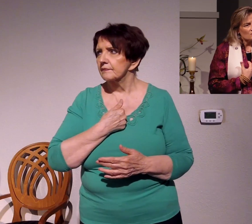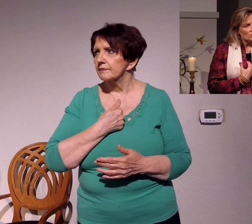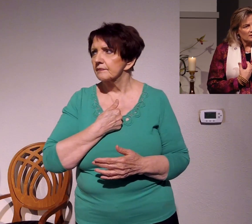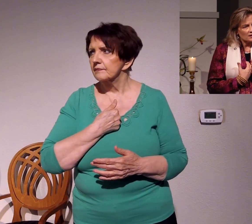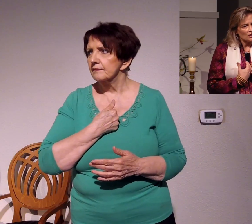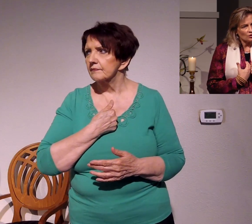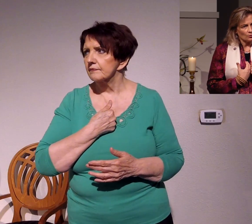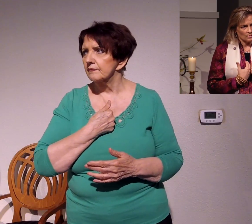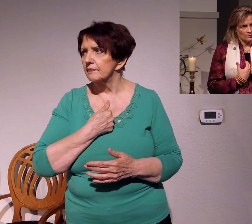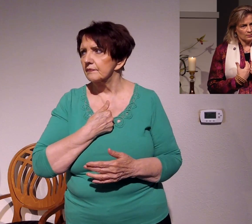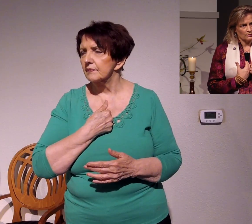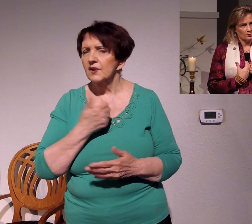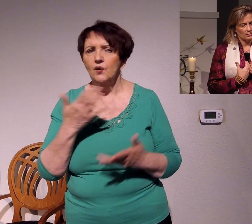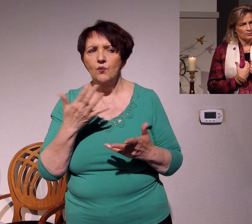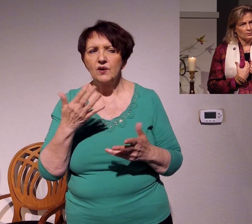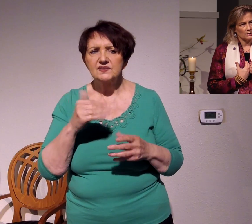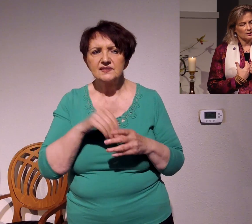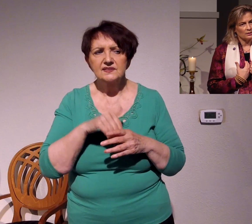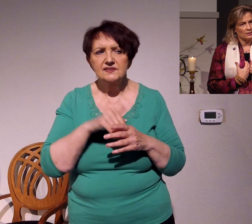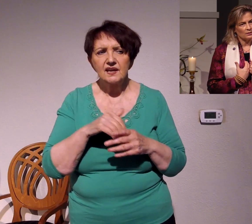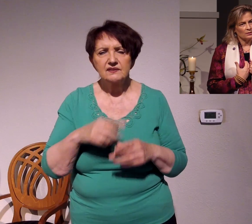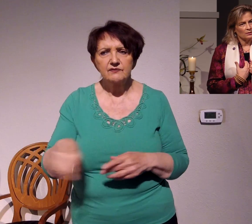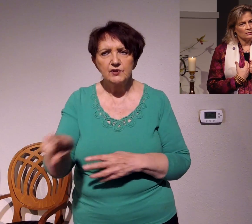What is within you?